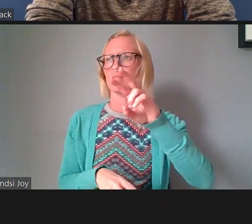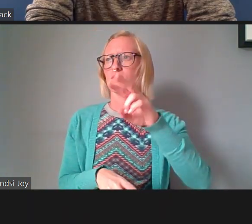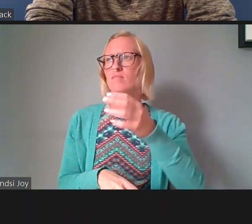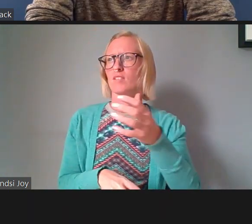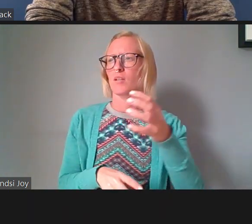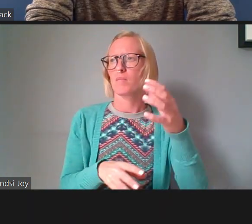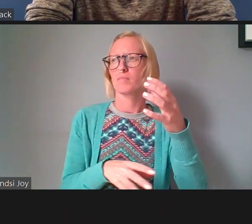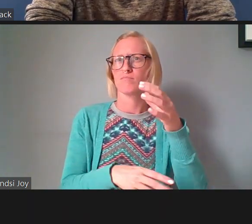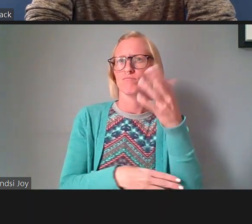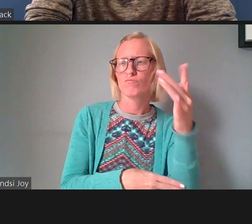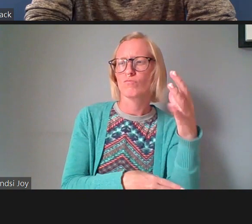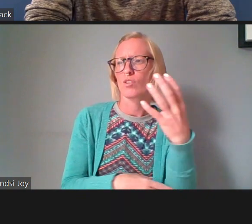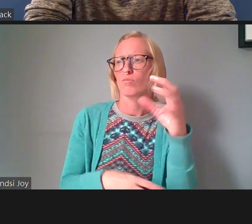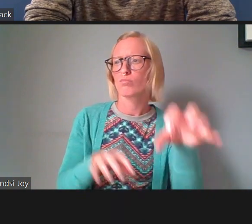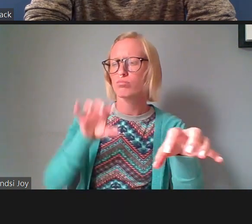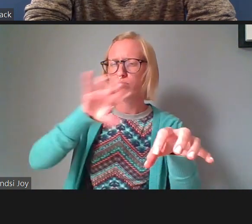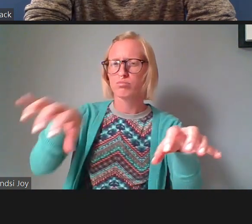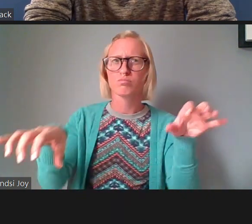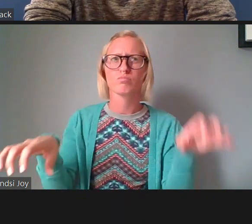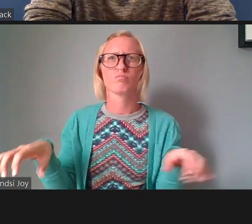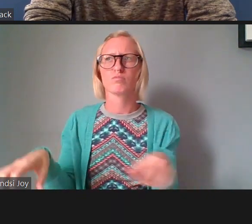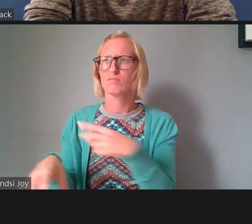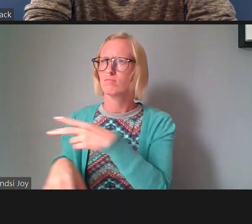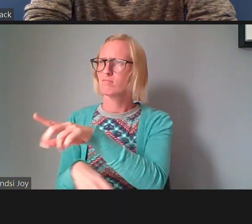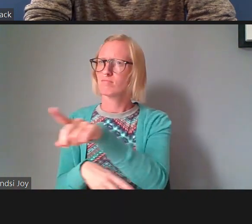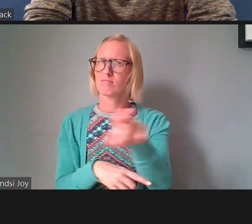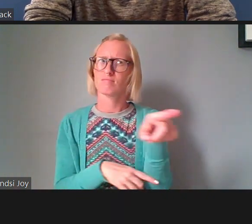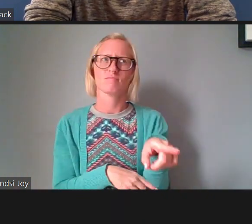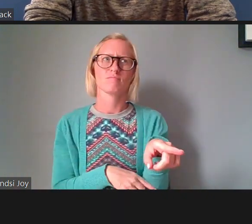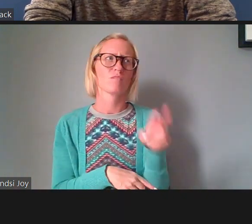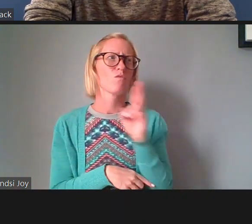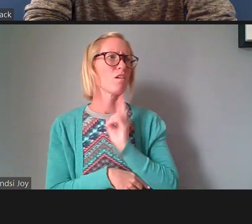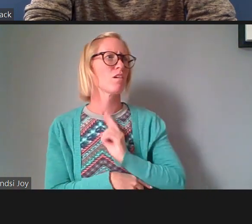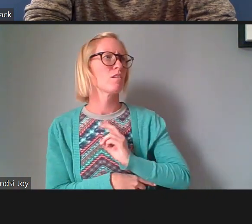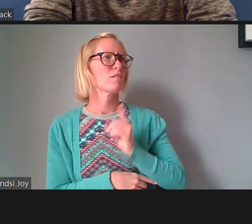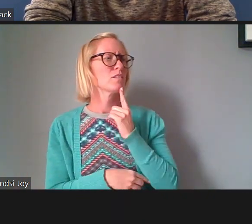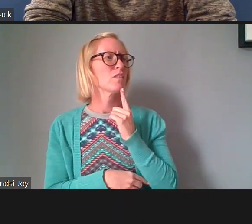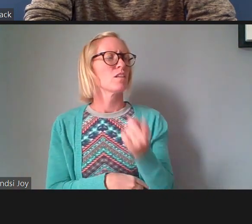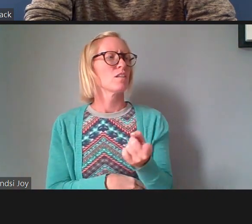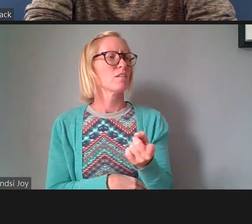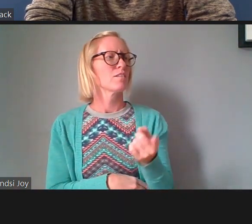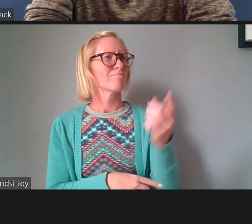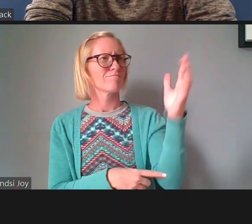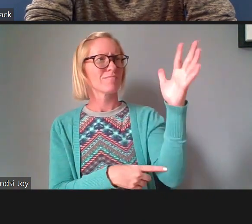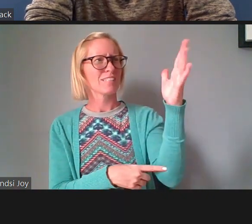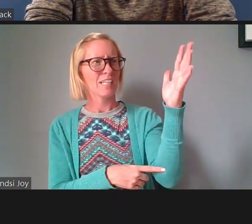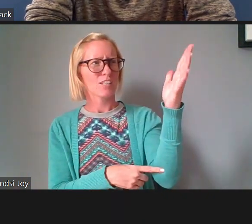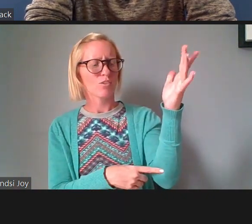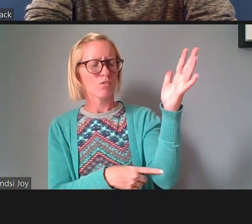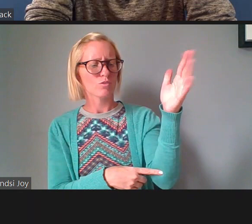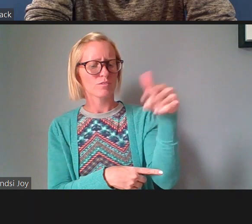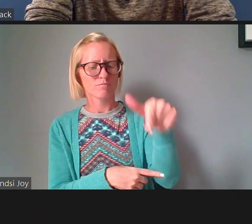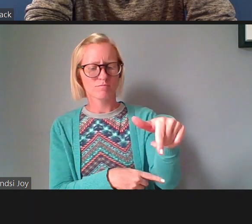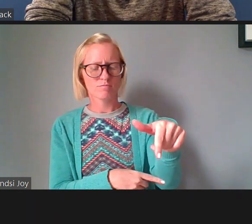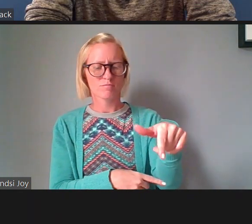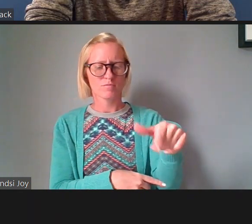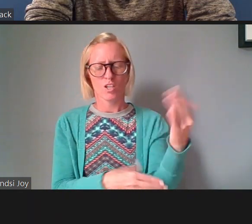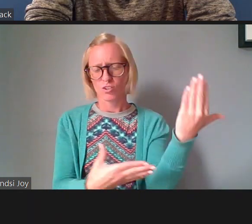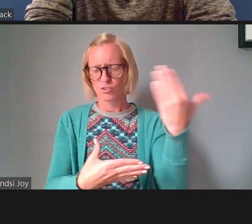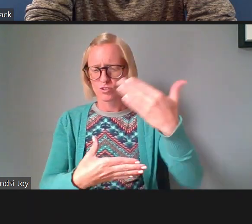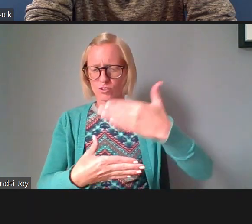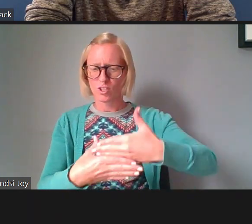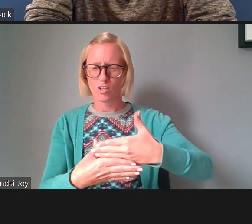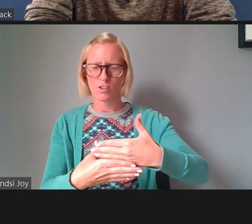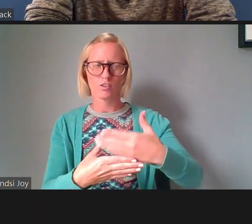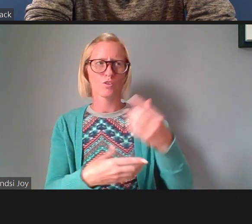first. Like candles, candle bushes, candle buds. The bushes were dark evergreen and